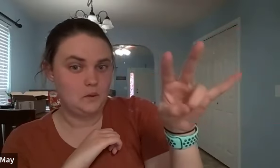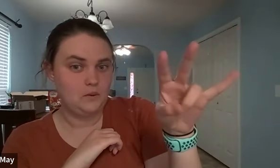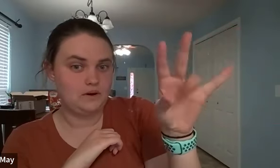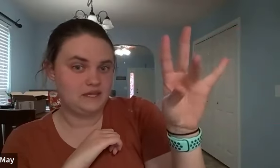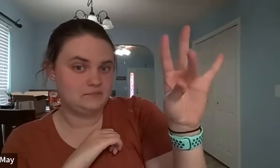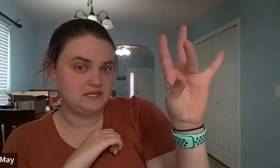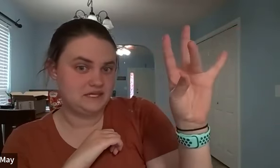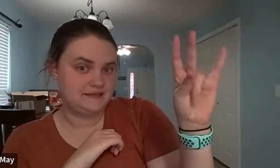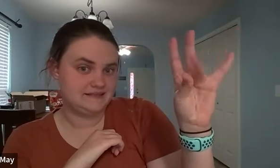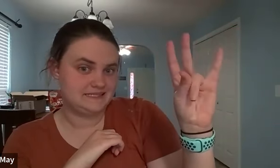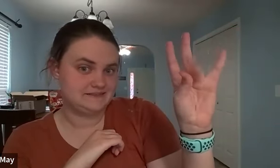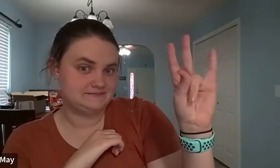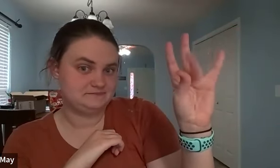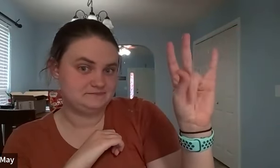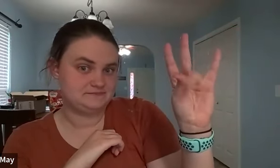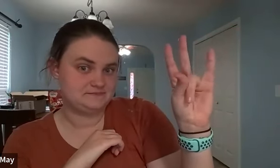Or it can be